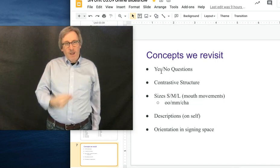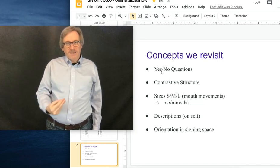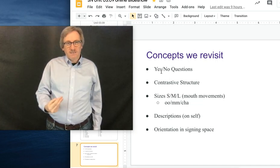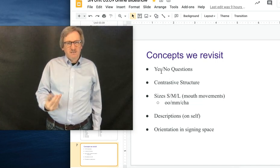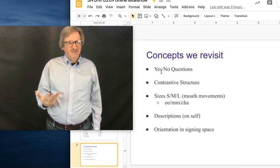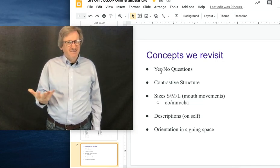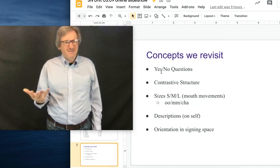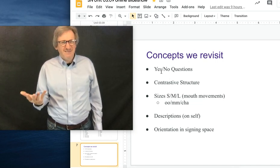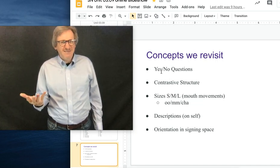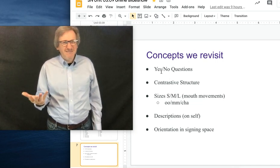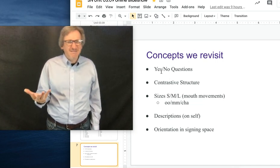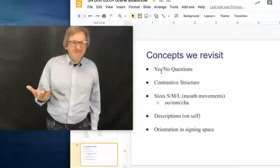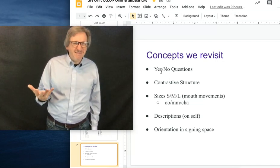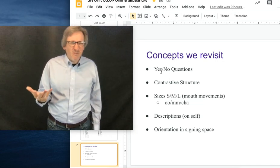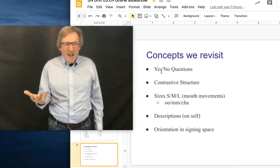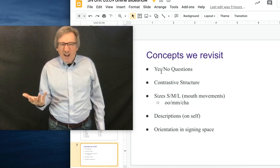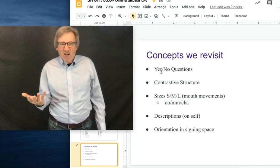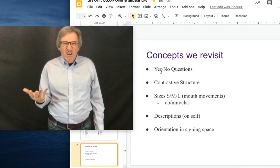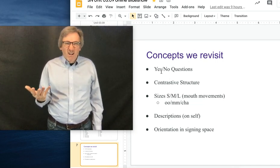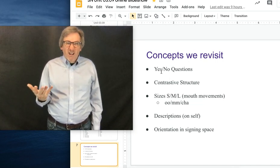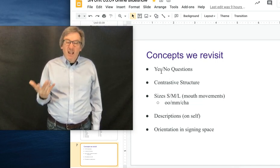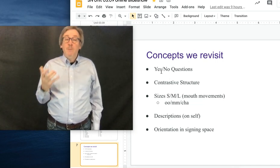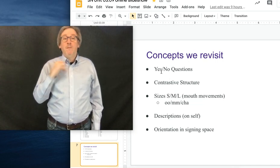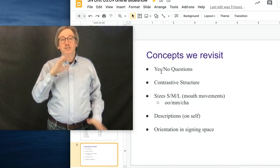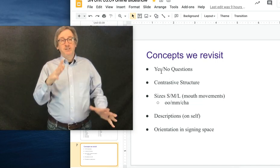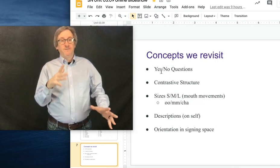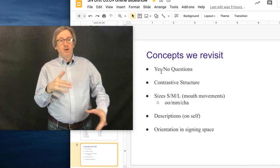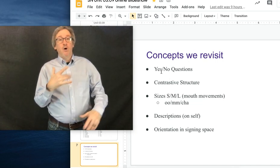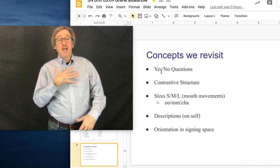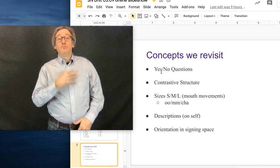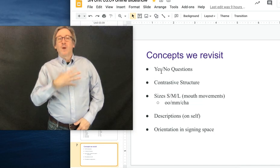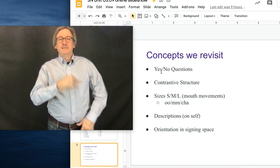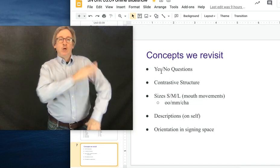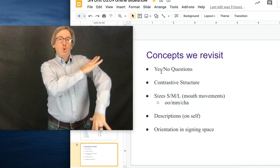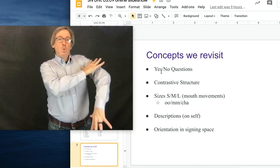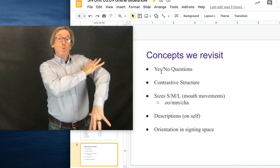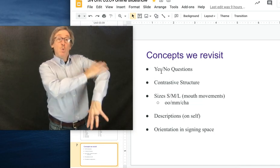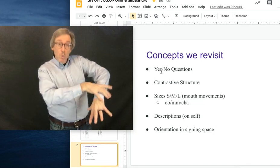has white. Where? Much easier if you go.